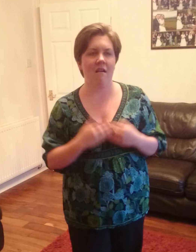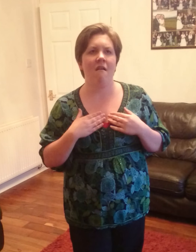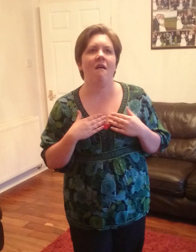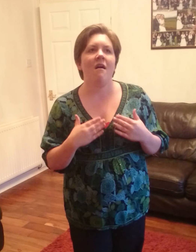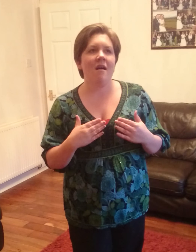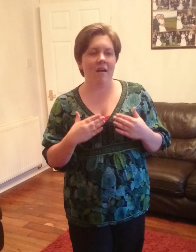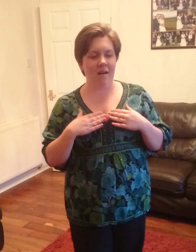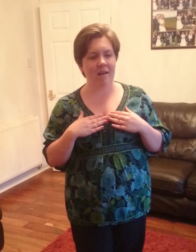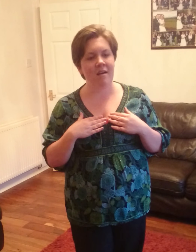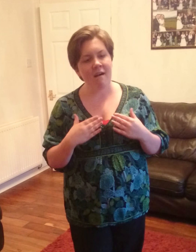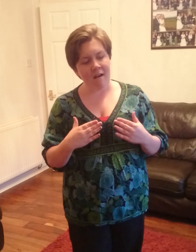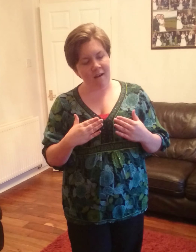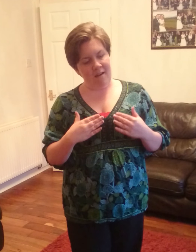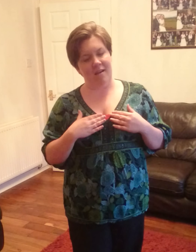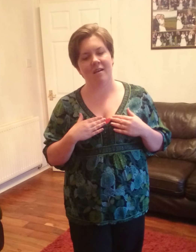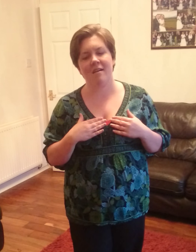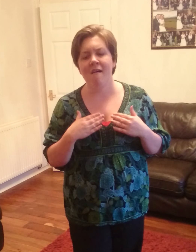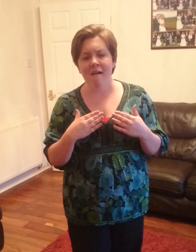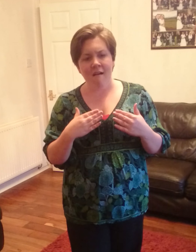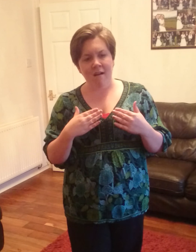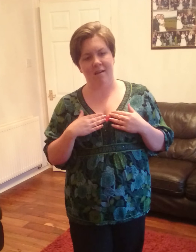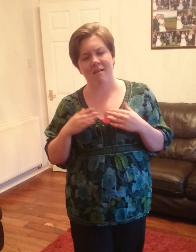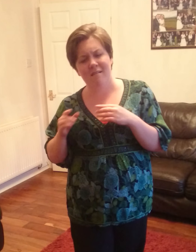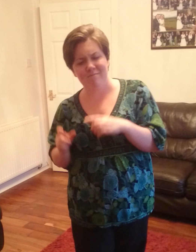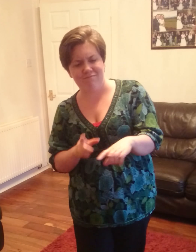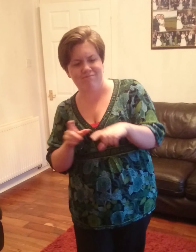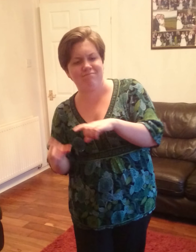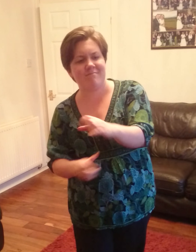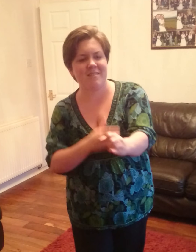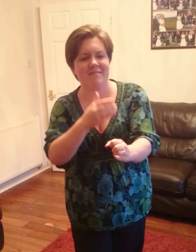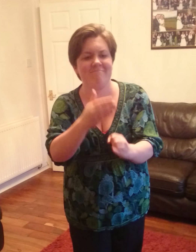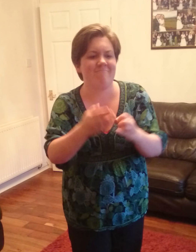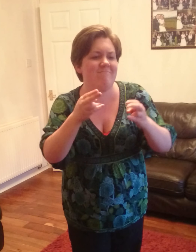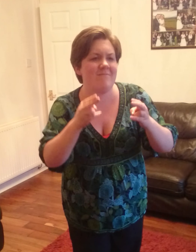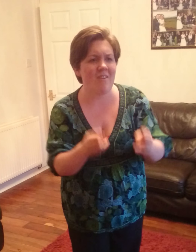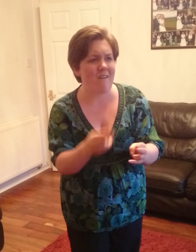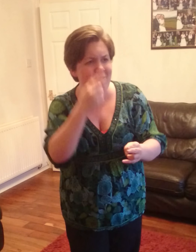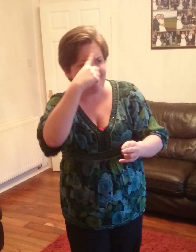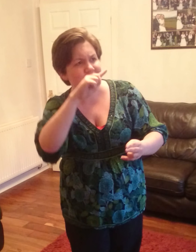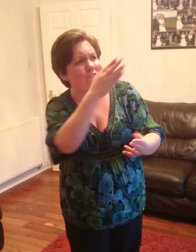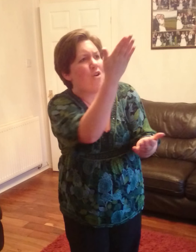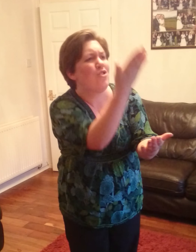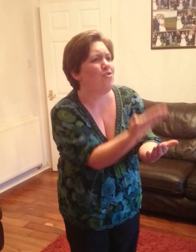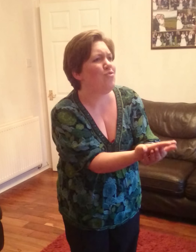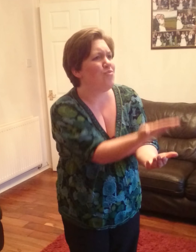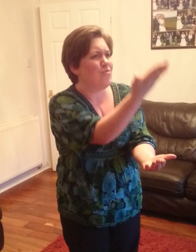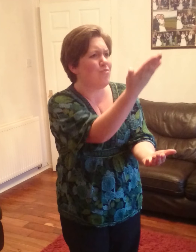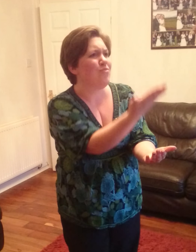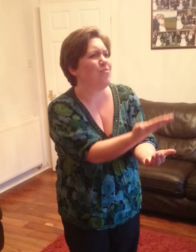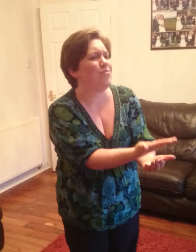With the breath that I have worth Here on earth